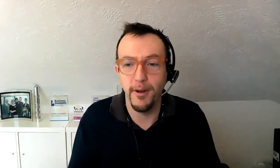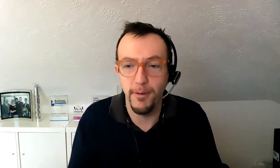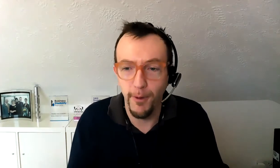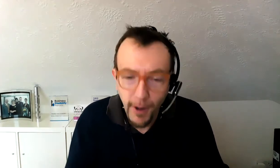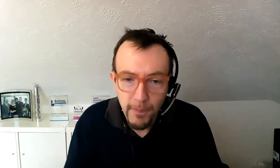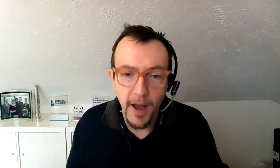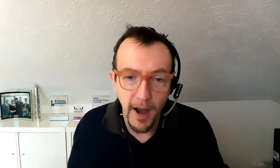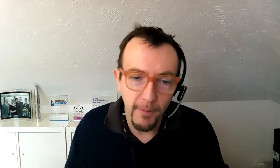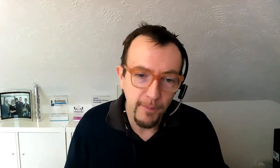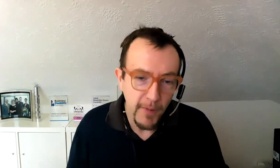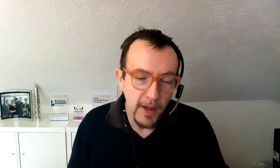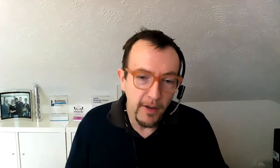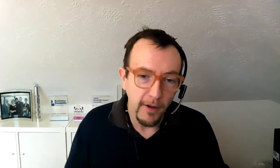before. So